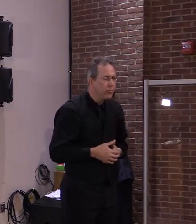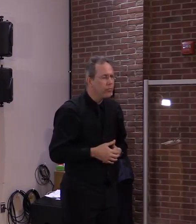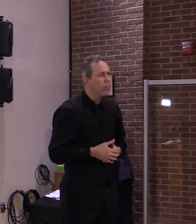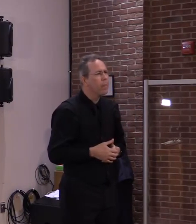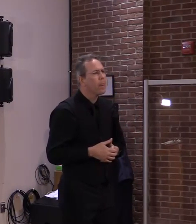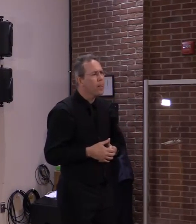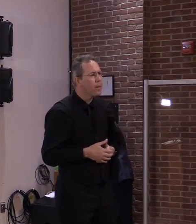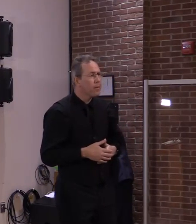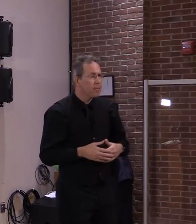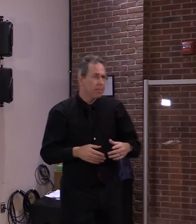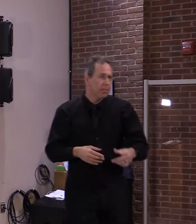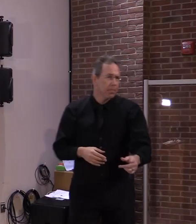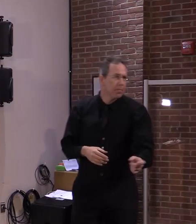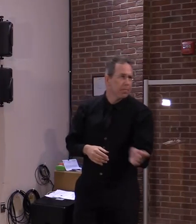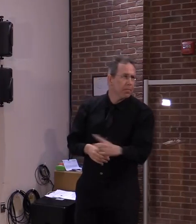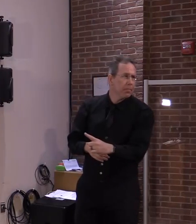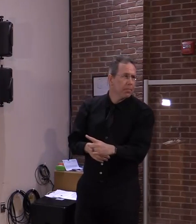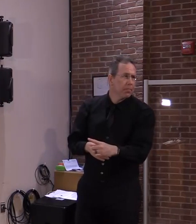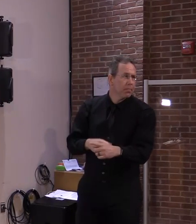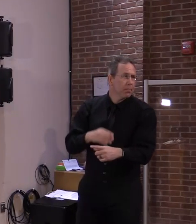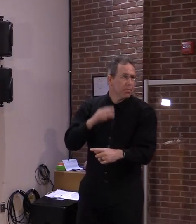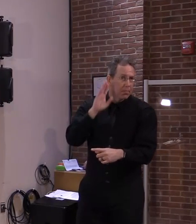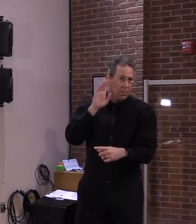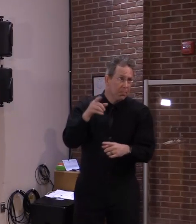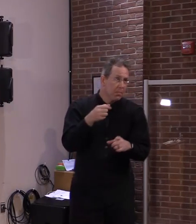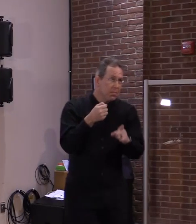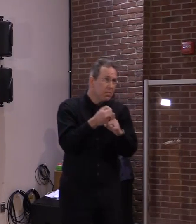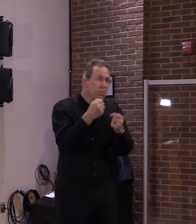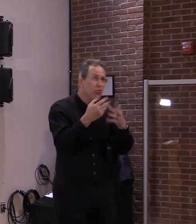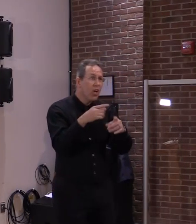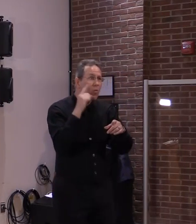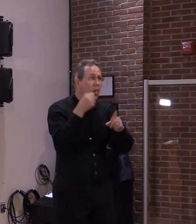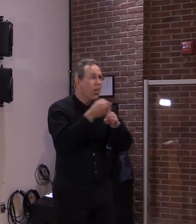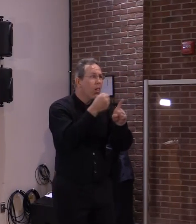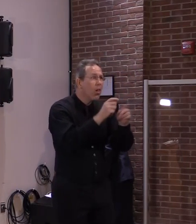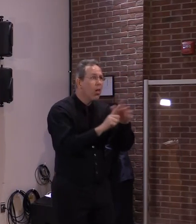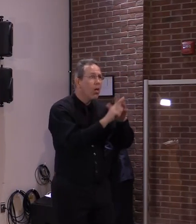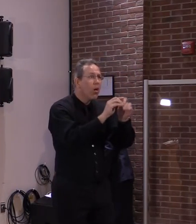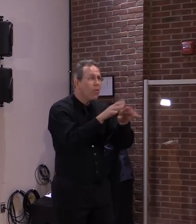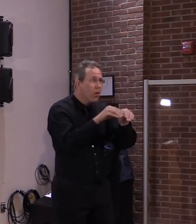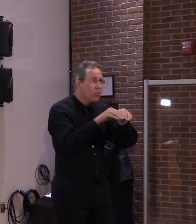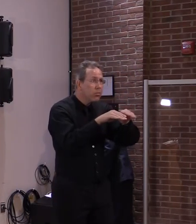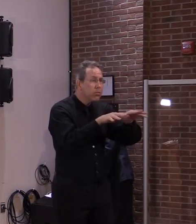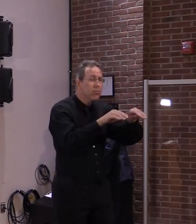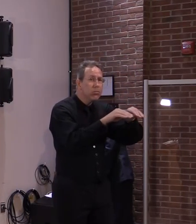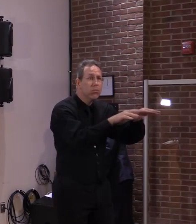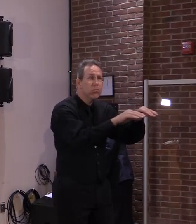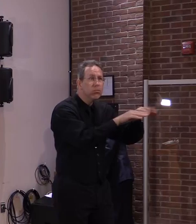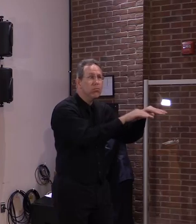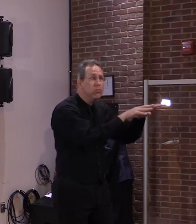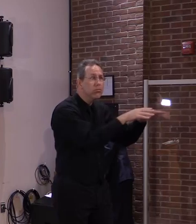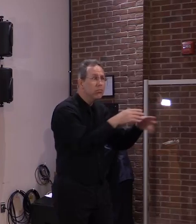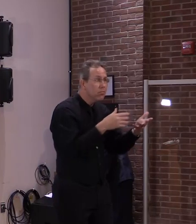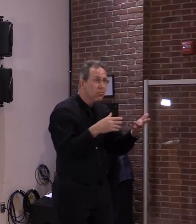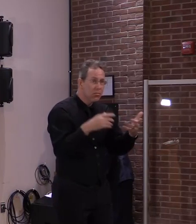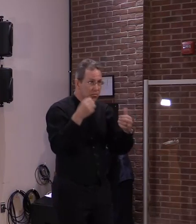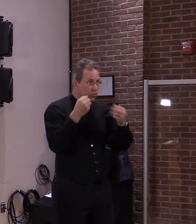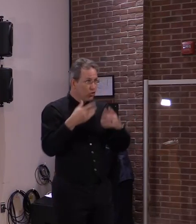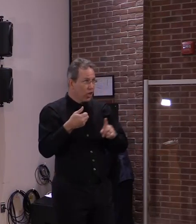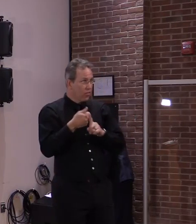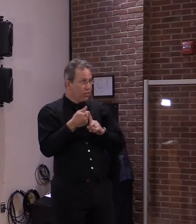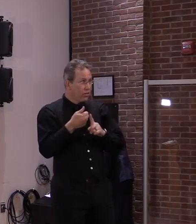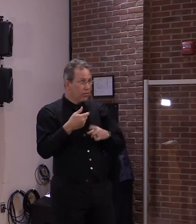transmission within the actual functioning of the bus routes, for instance, you know, from right. driver to kids or from